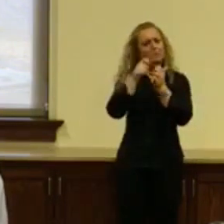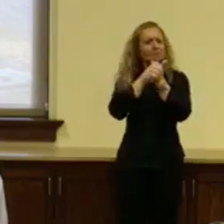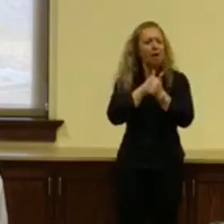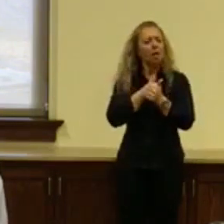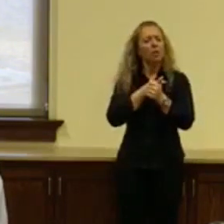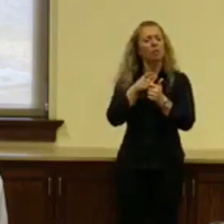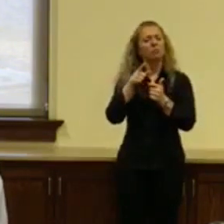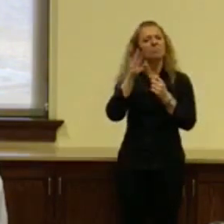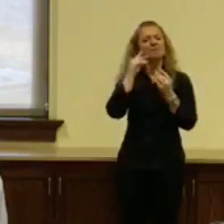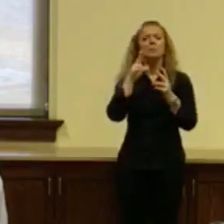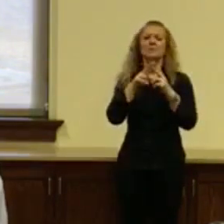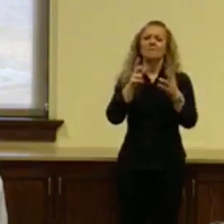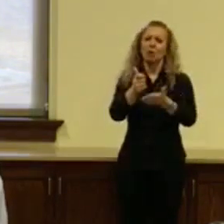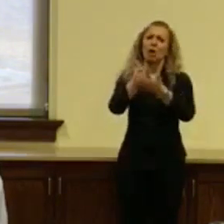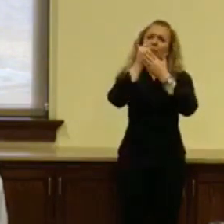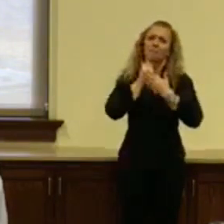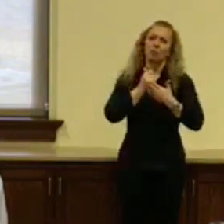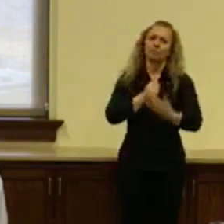helpful.